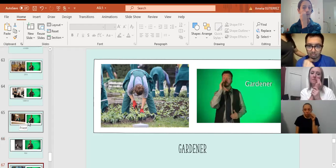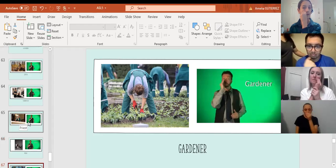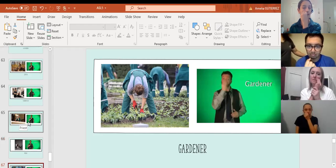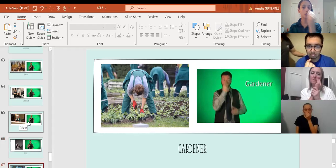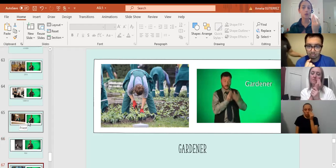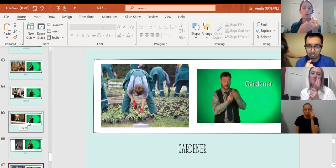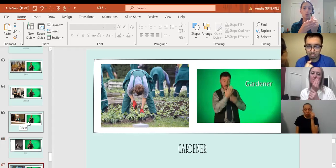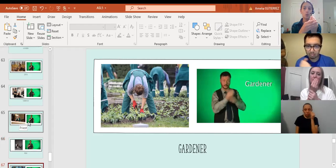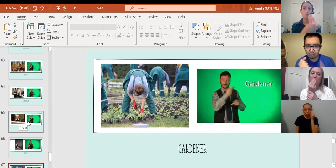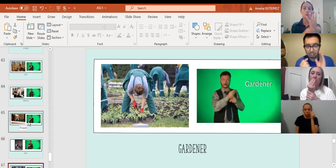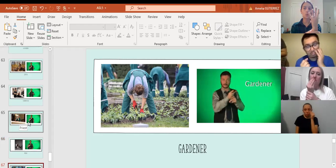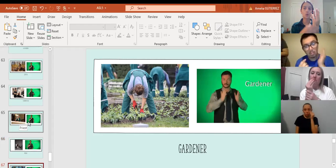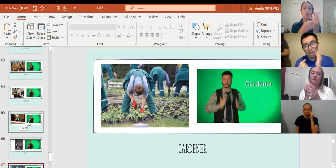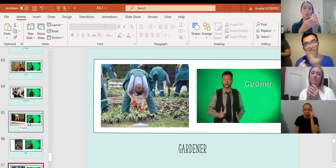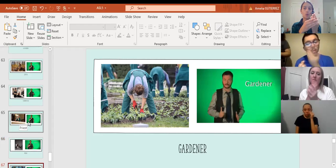flower,